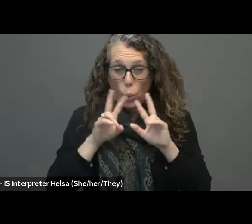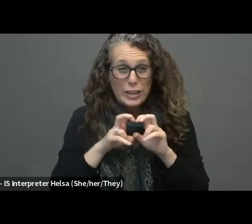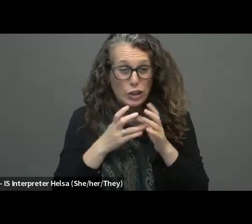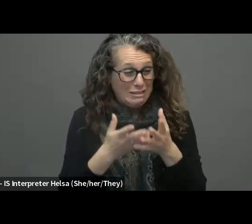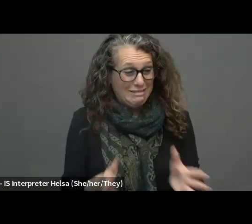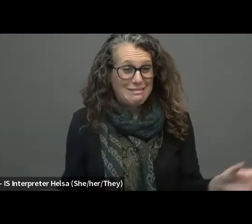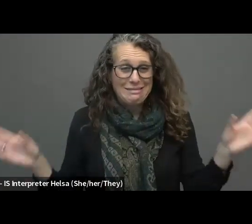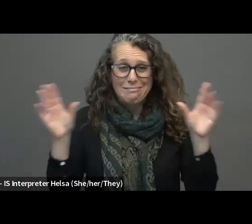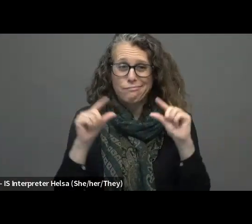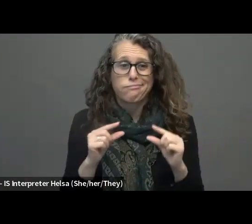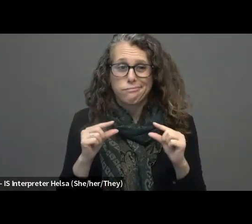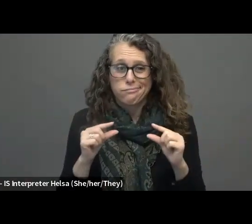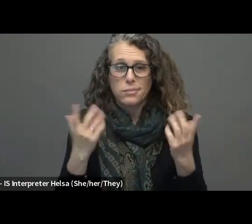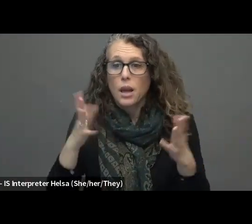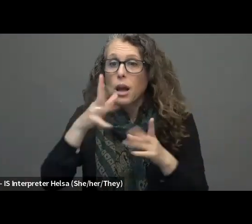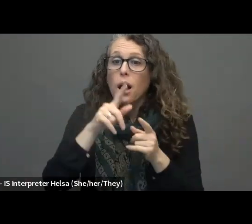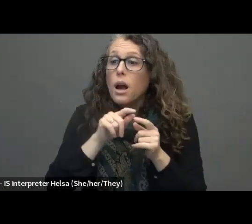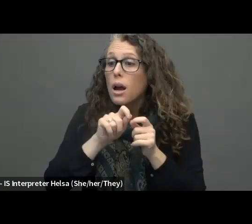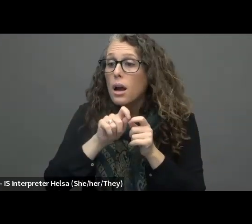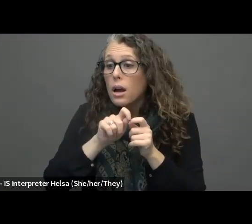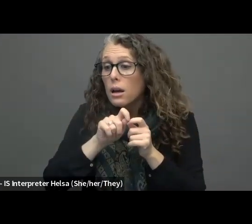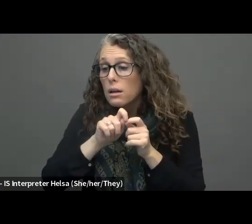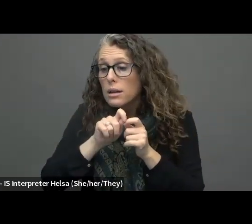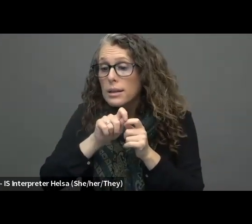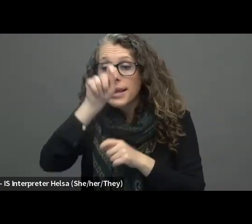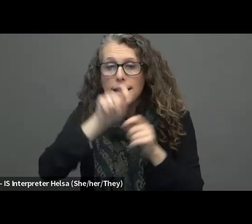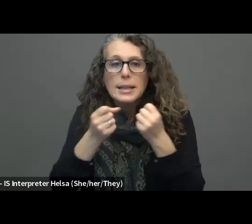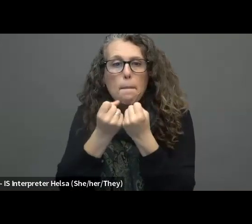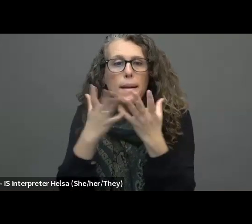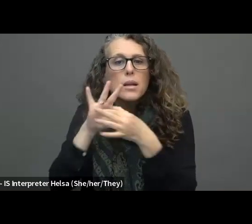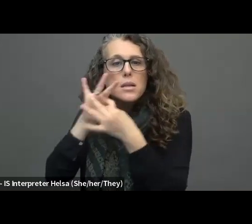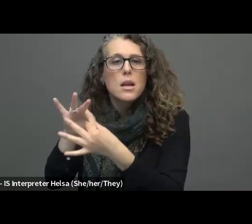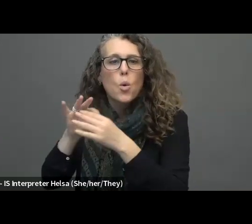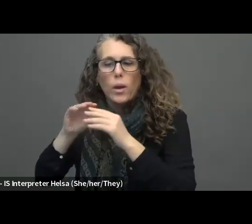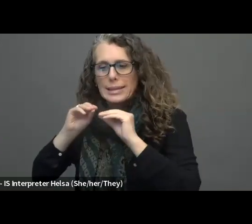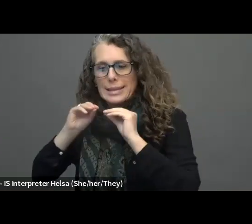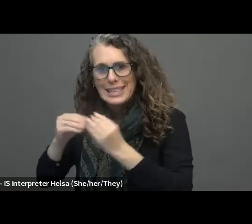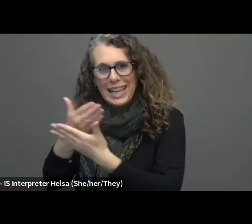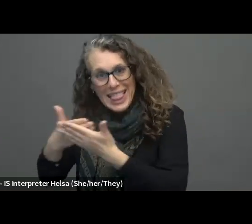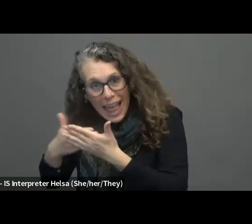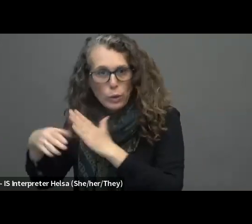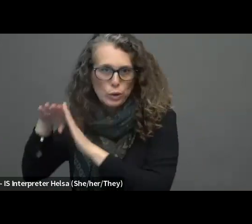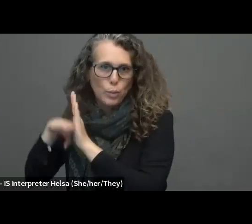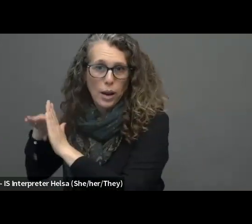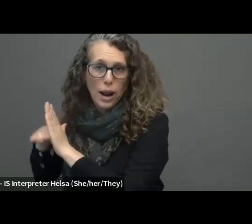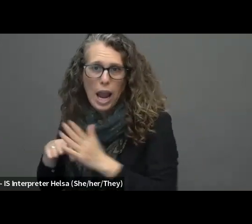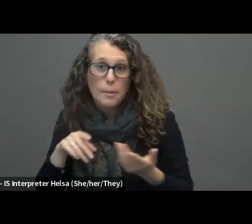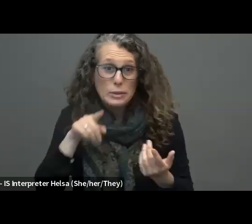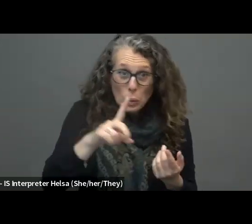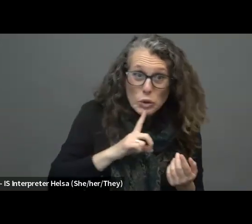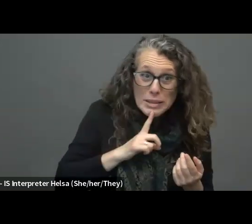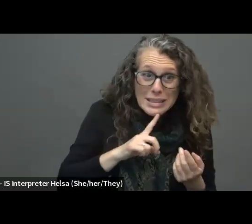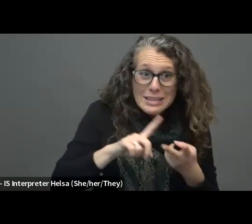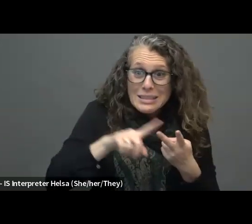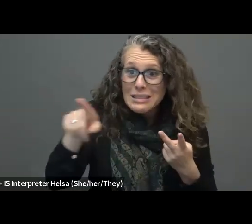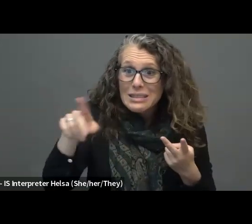of tests around maybe within programs. That's why I was wondering if maybe Thomas or Krista, if you could say something,